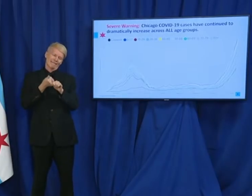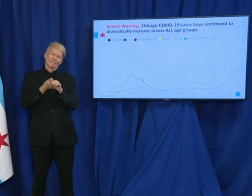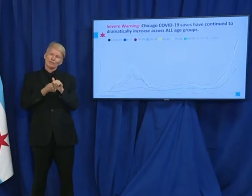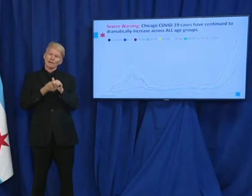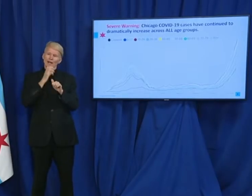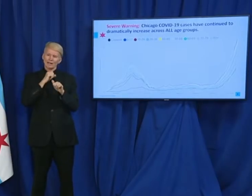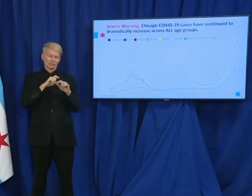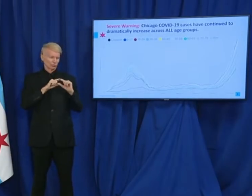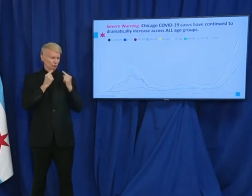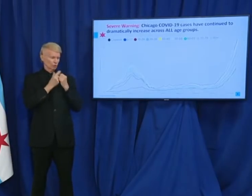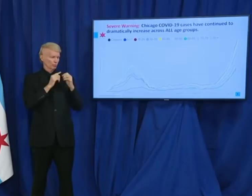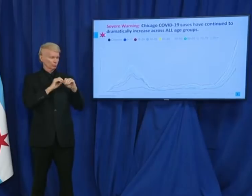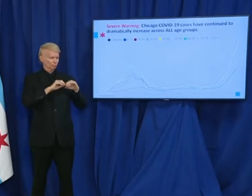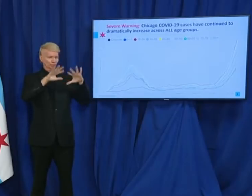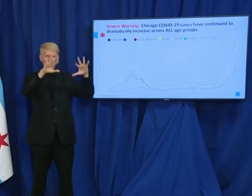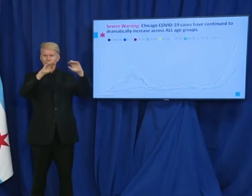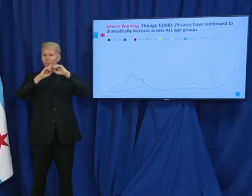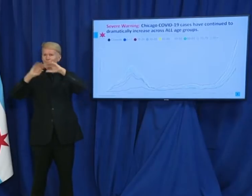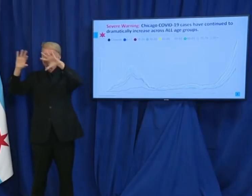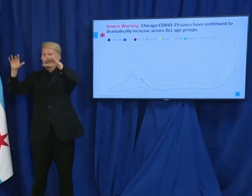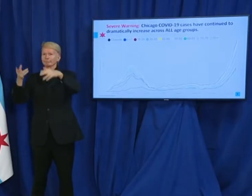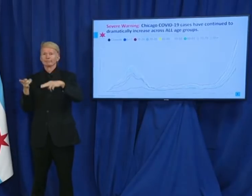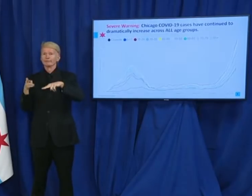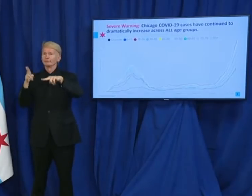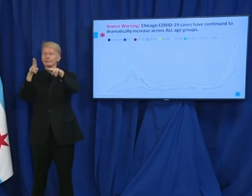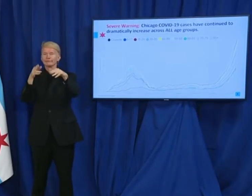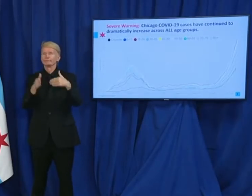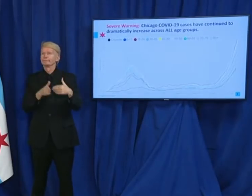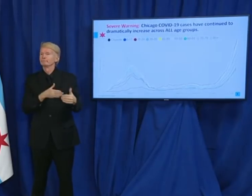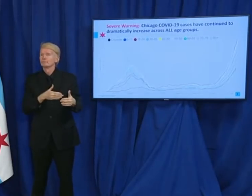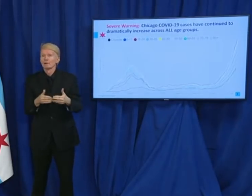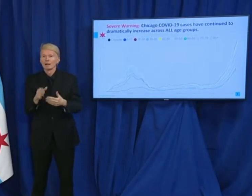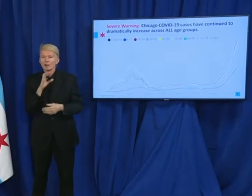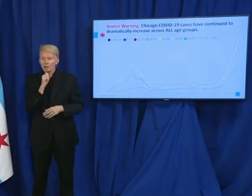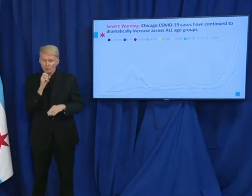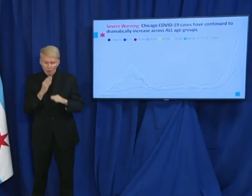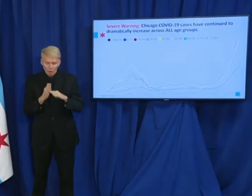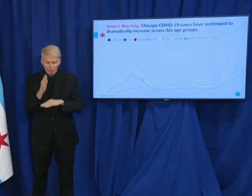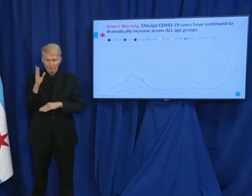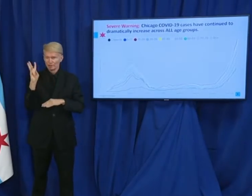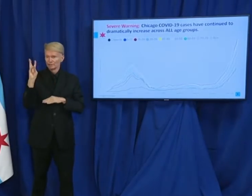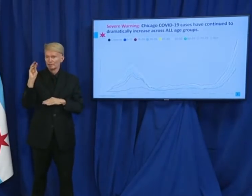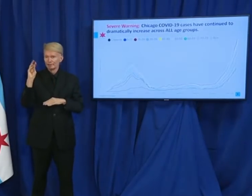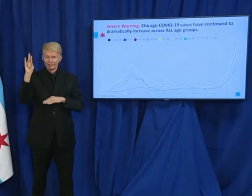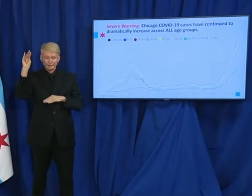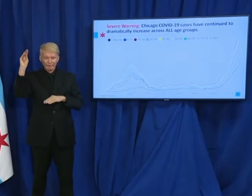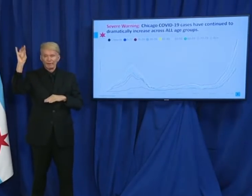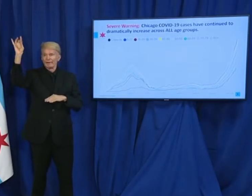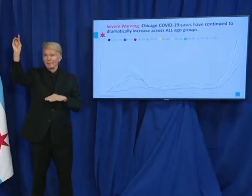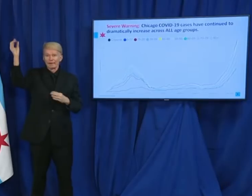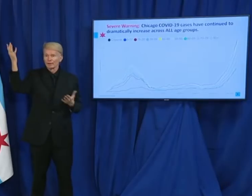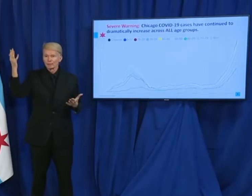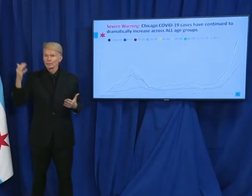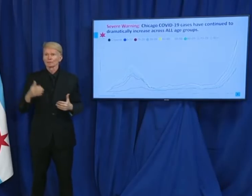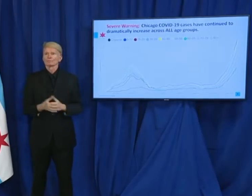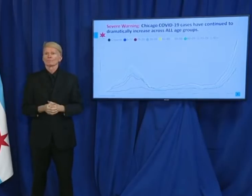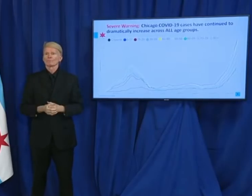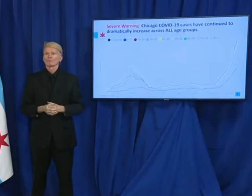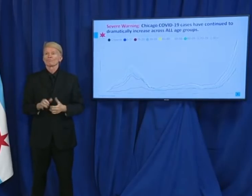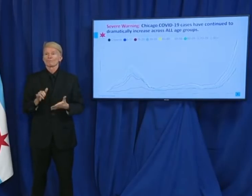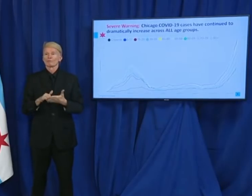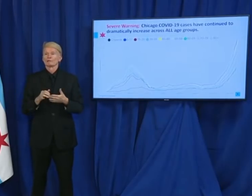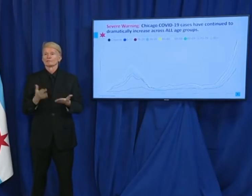seen these significant increases, including Chicagoans over 60, over 70, and over 80. And that